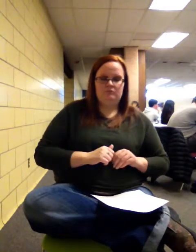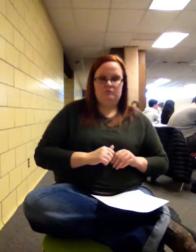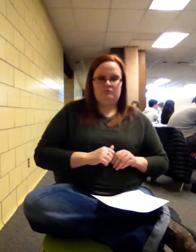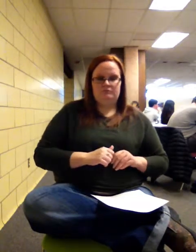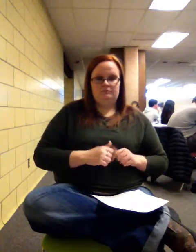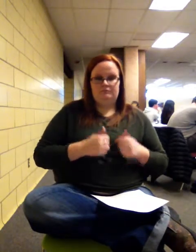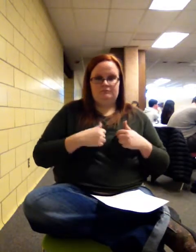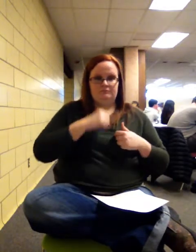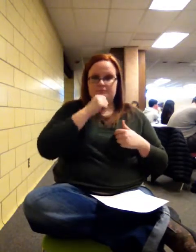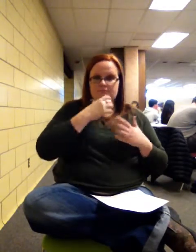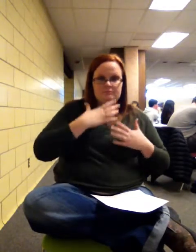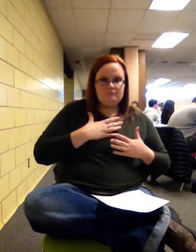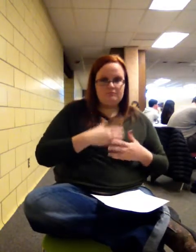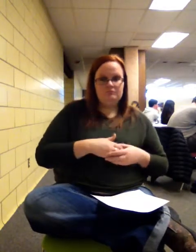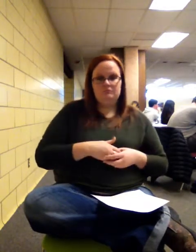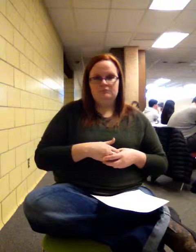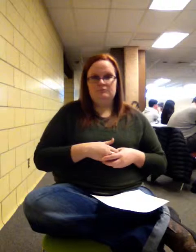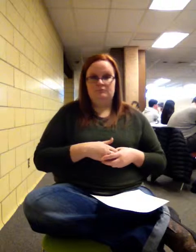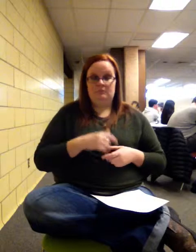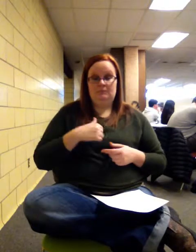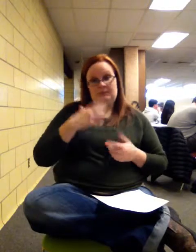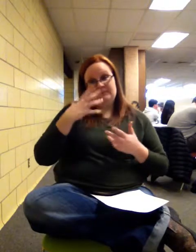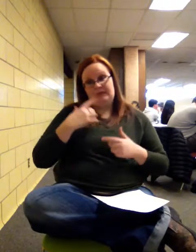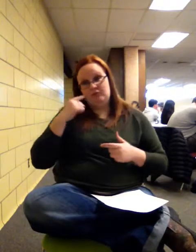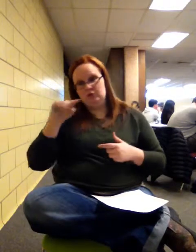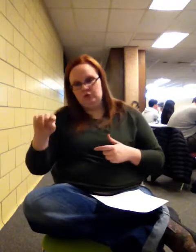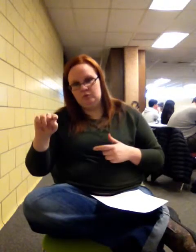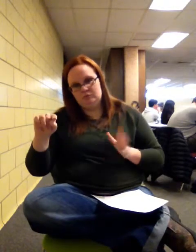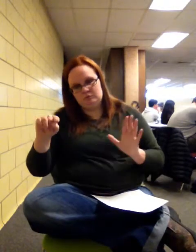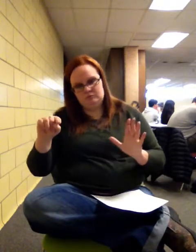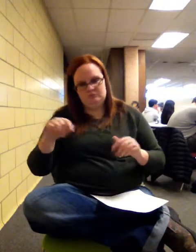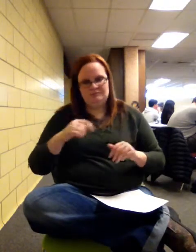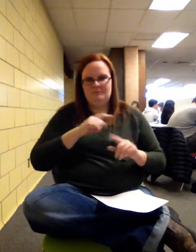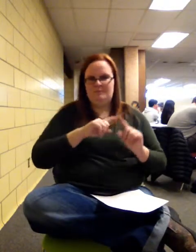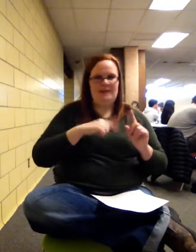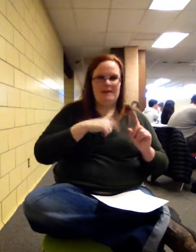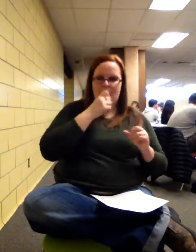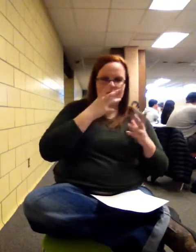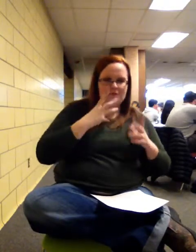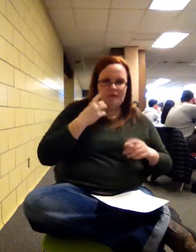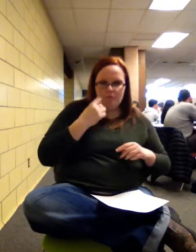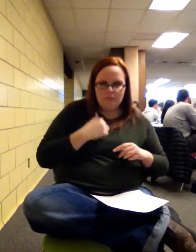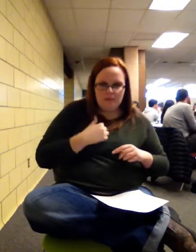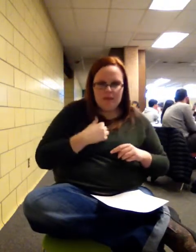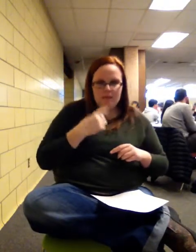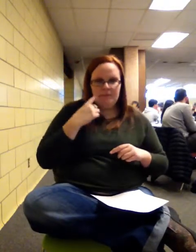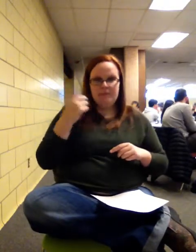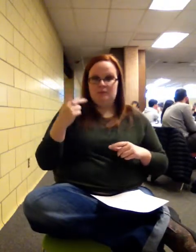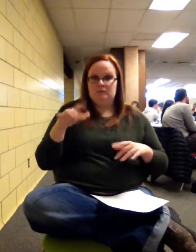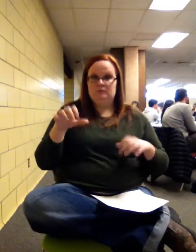I'm not sad. I'm sad for you, okay, don't get me wrong. But I'm not sad for me because we're taking the same